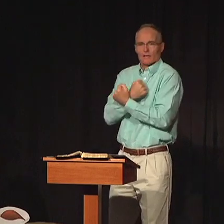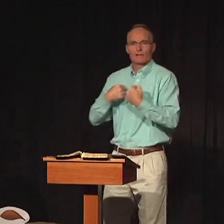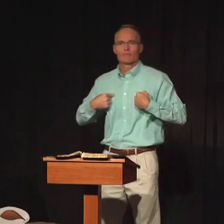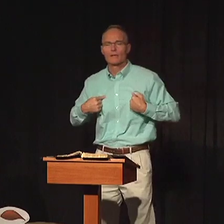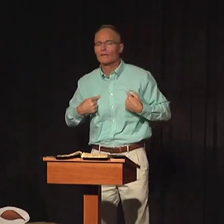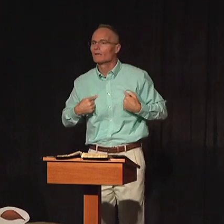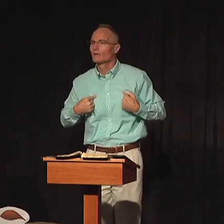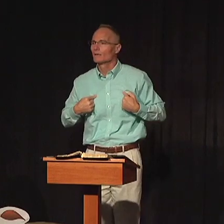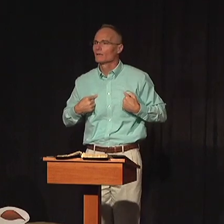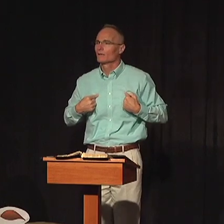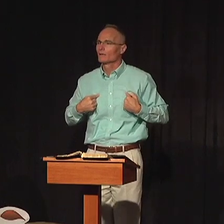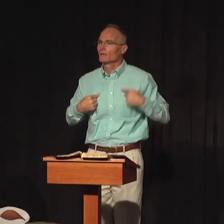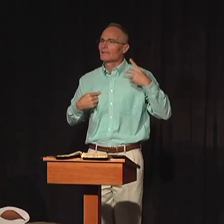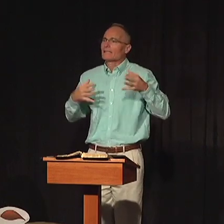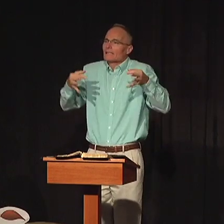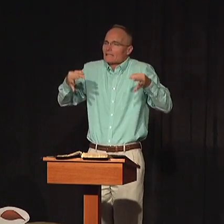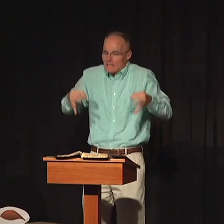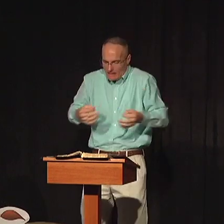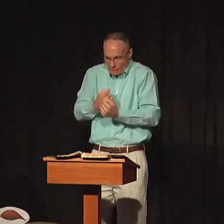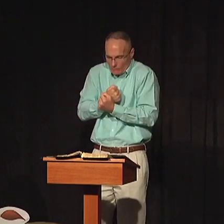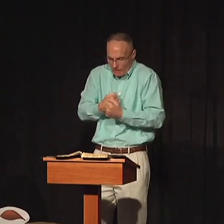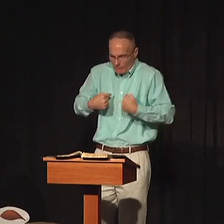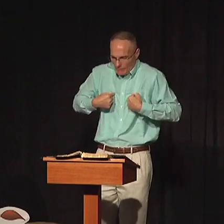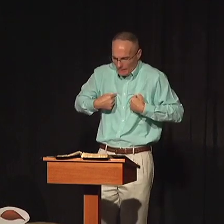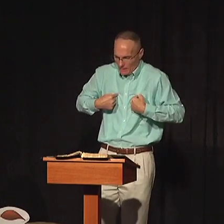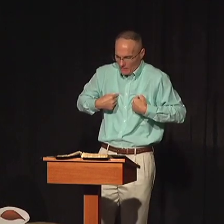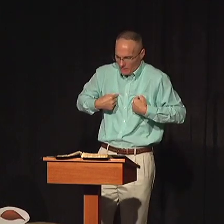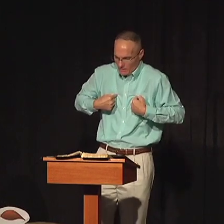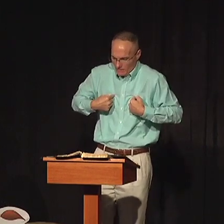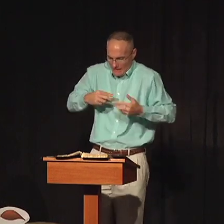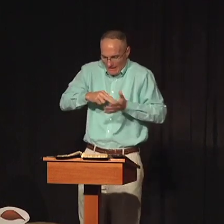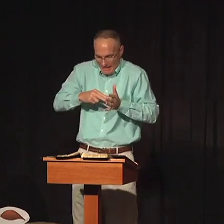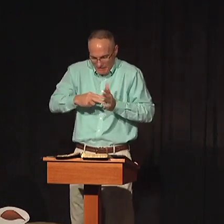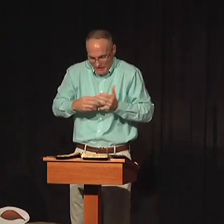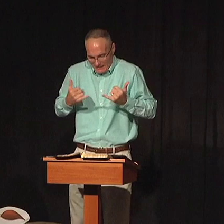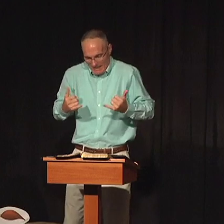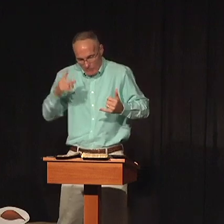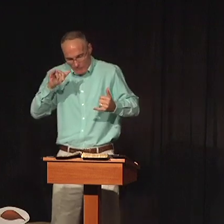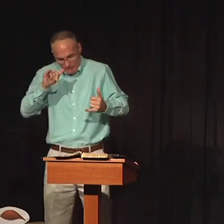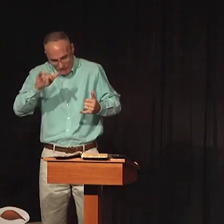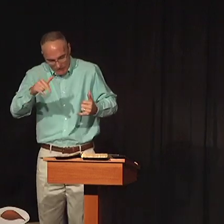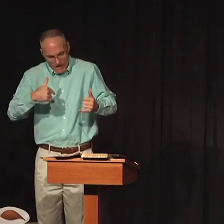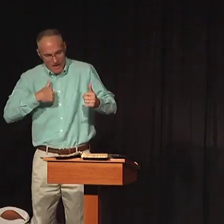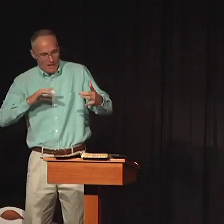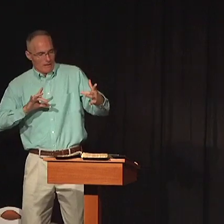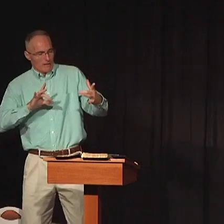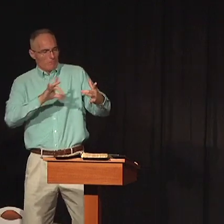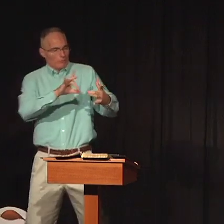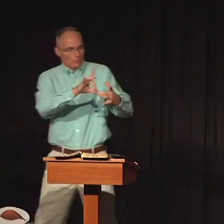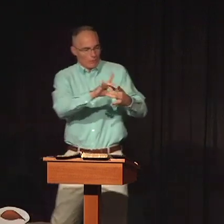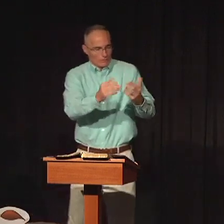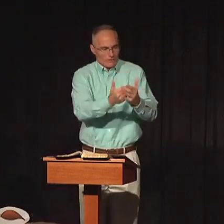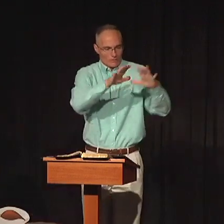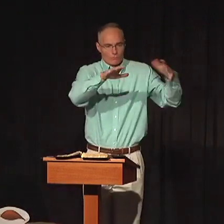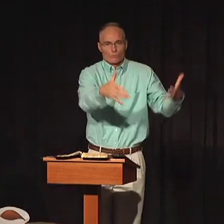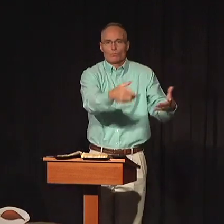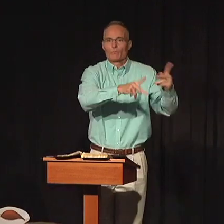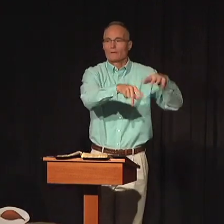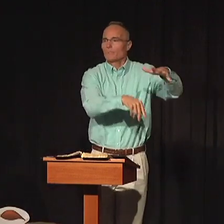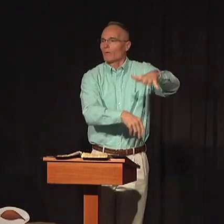has decided to love me. He decided to love me. That means that I will eternally belong